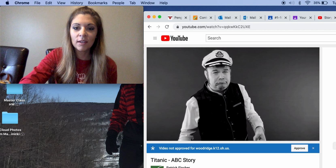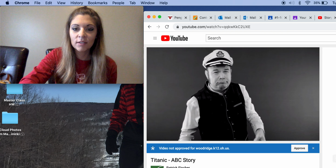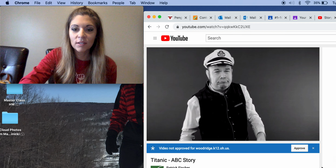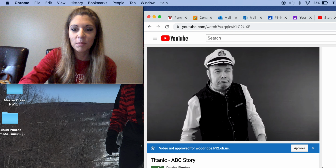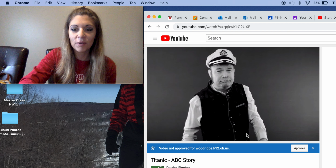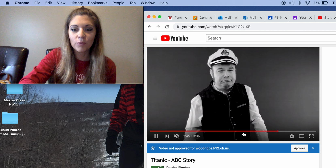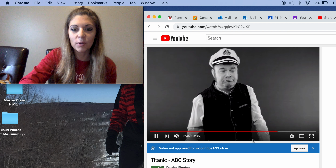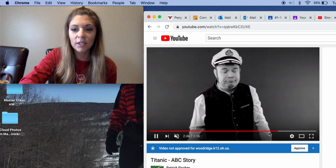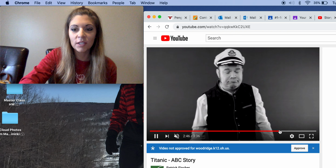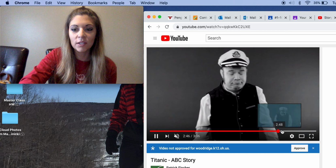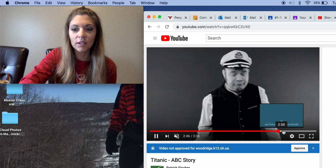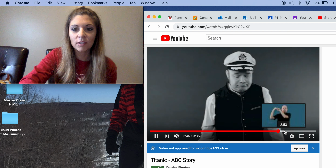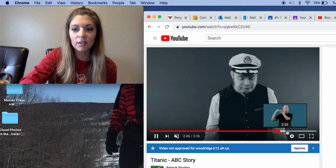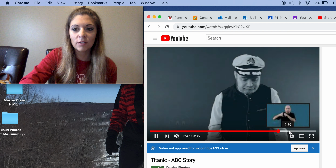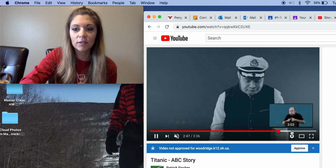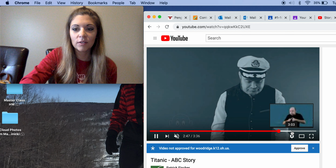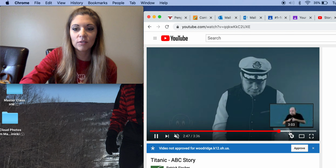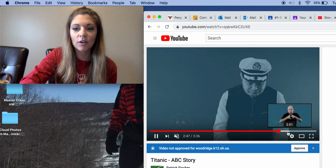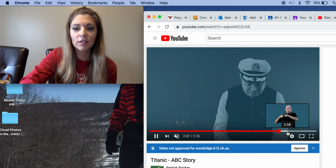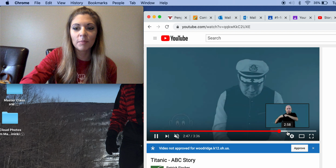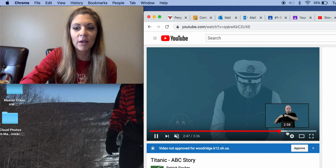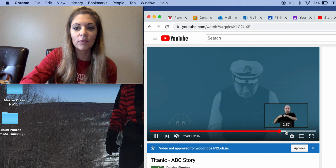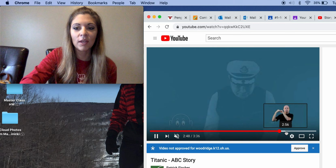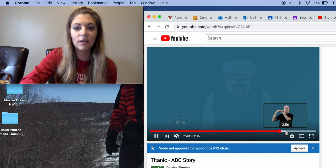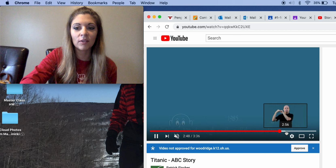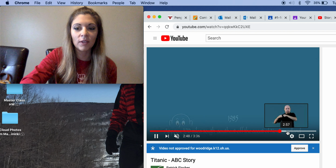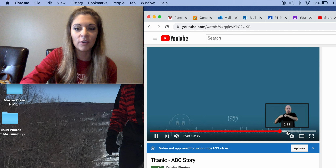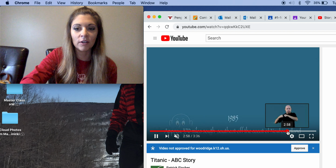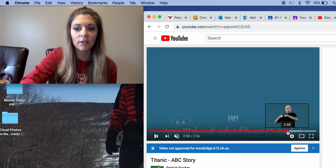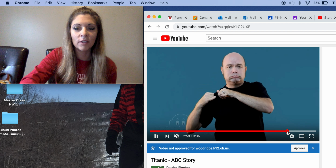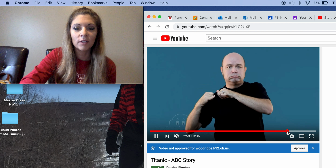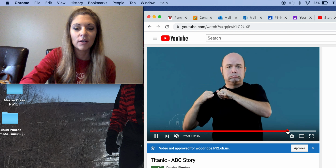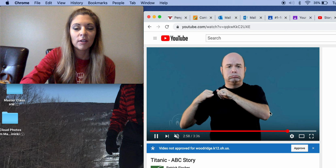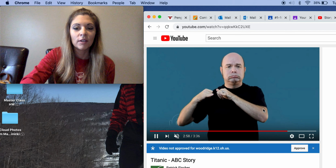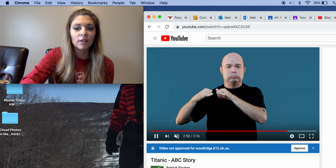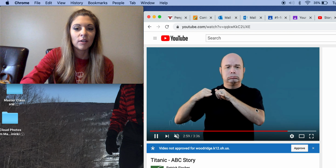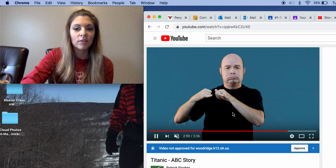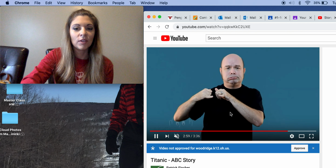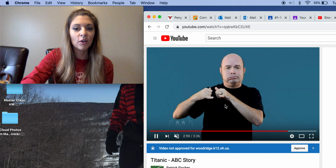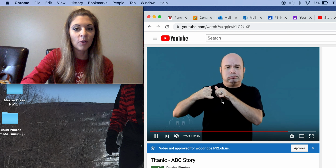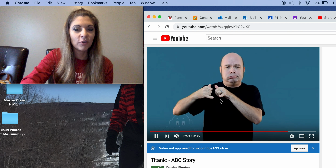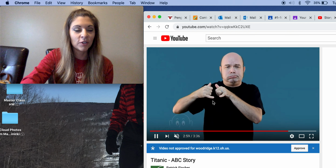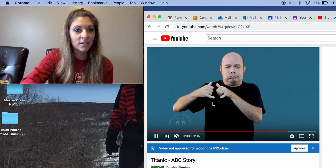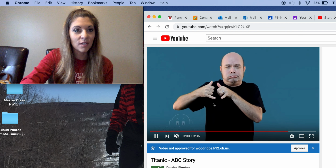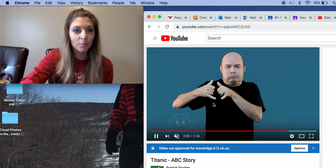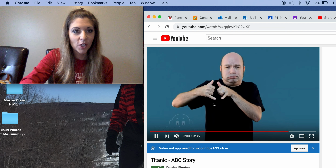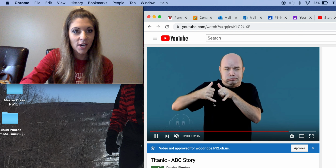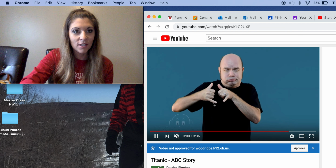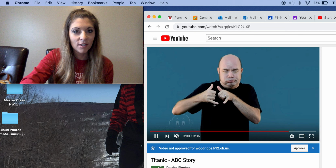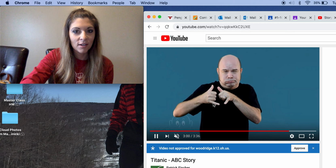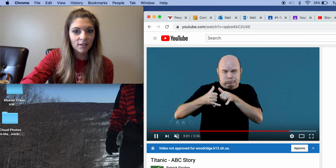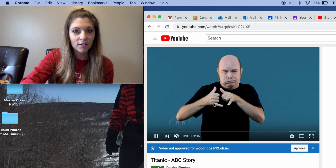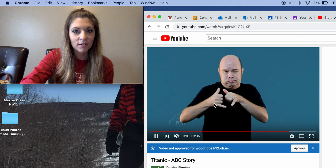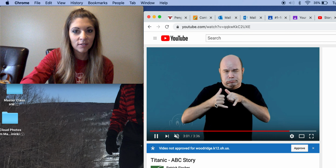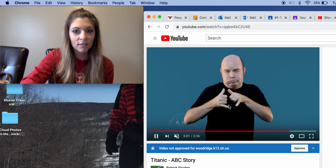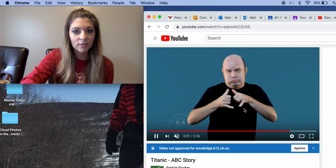And then, skipping forward, he talks about then later they go under in a